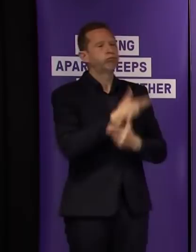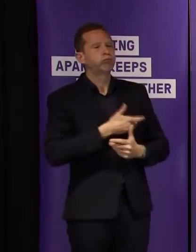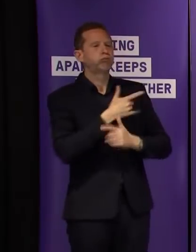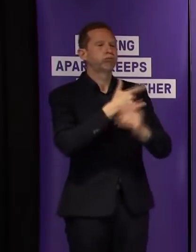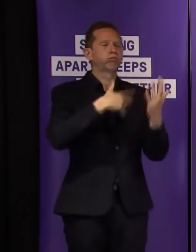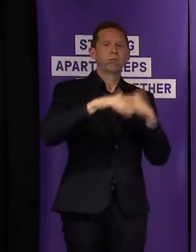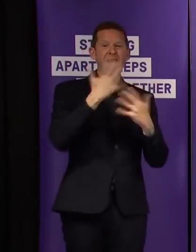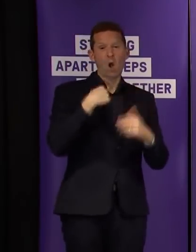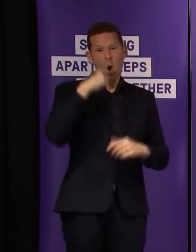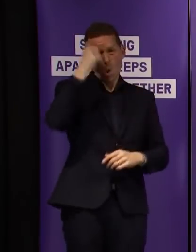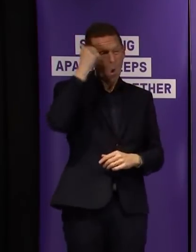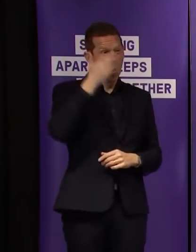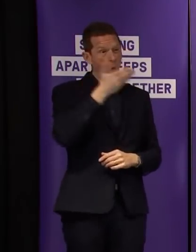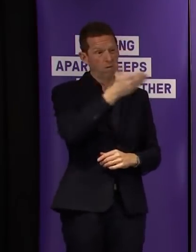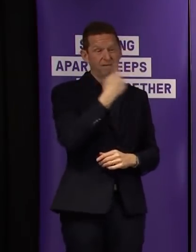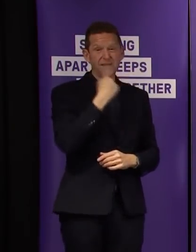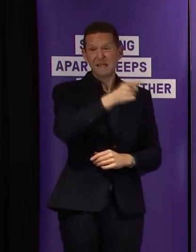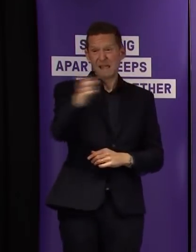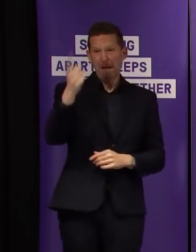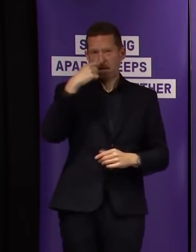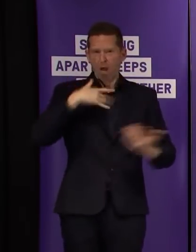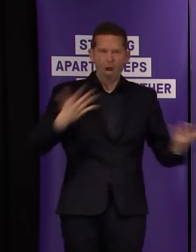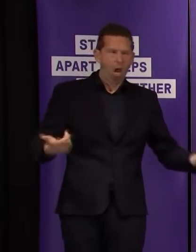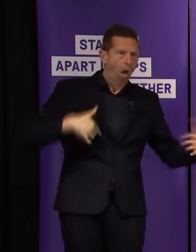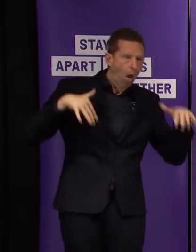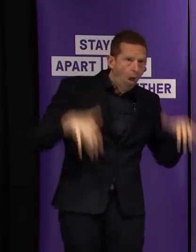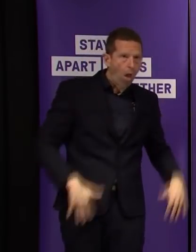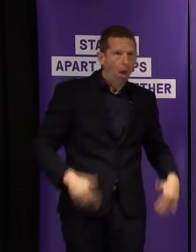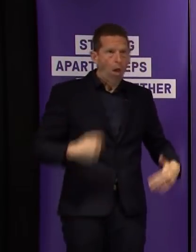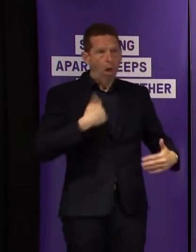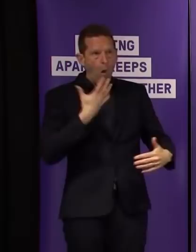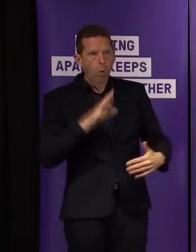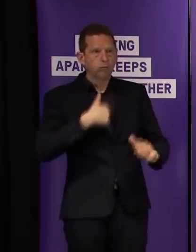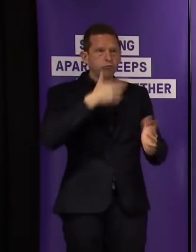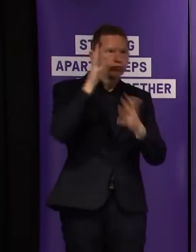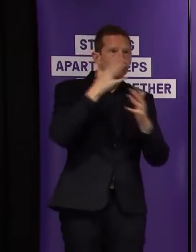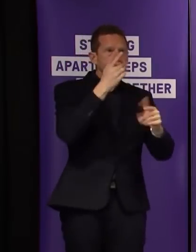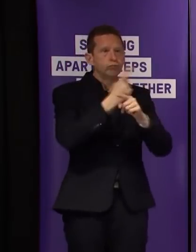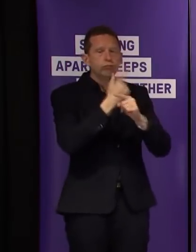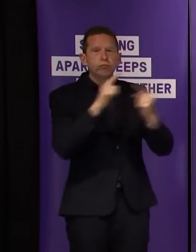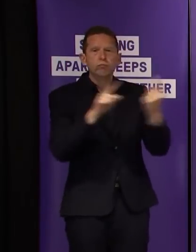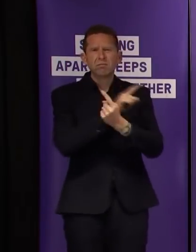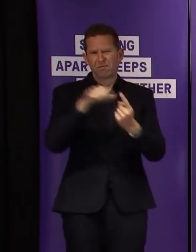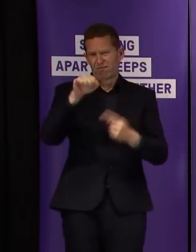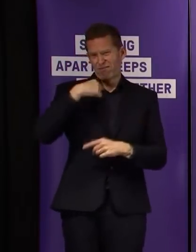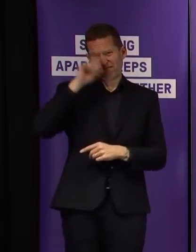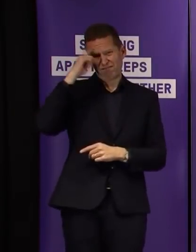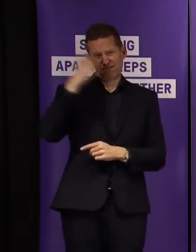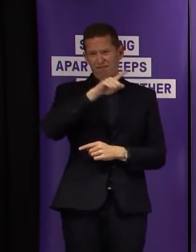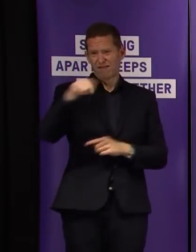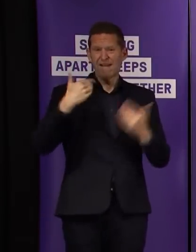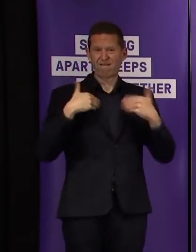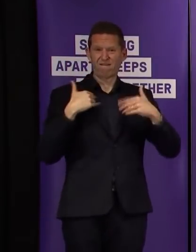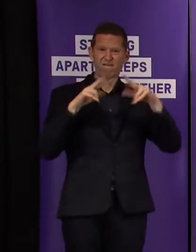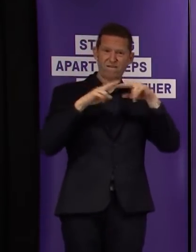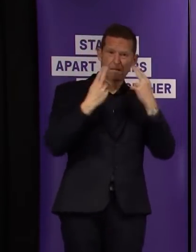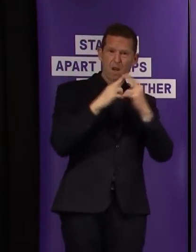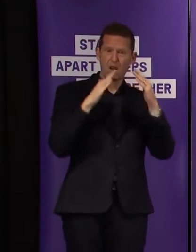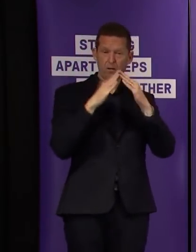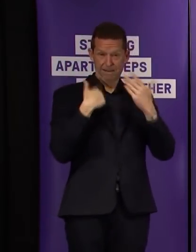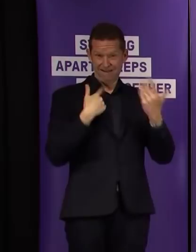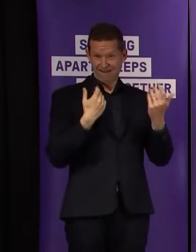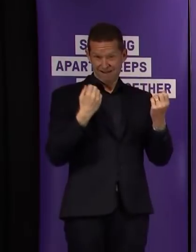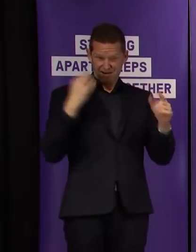said, people are craving. I get it, I understand it. We all live in families, we all live in households, and none of us have had